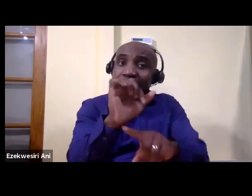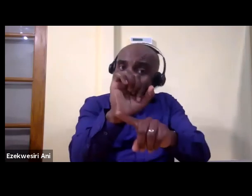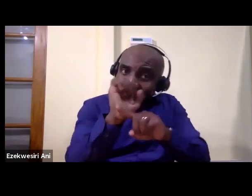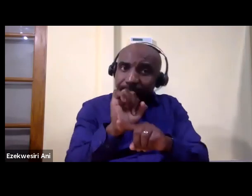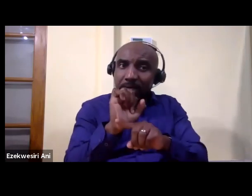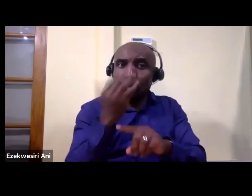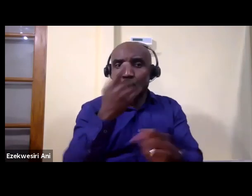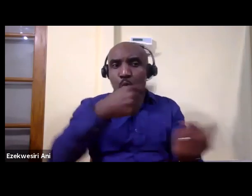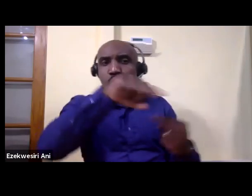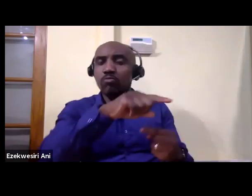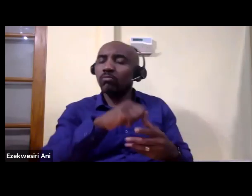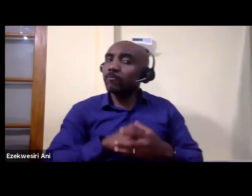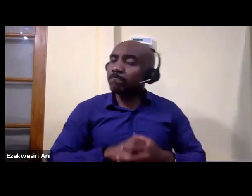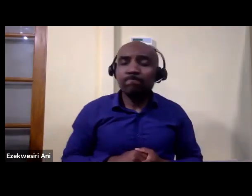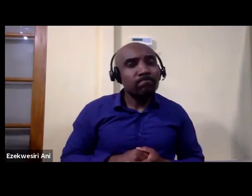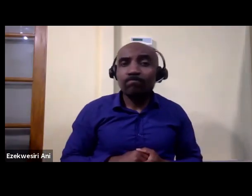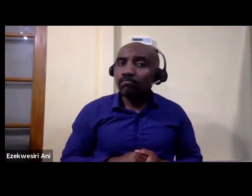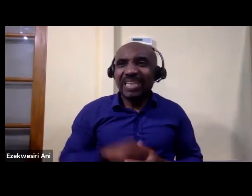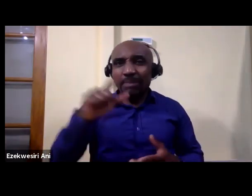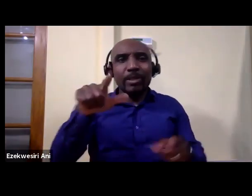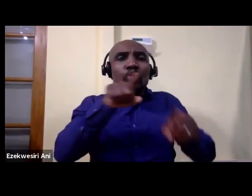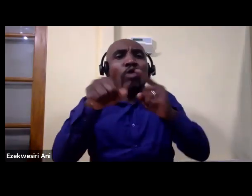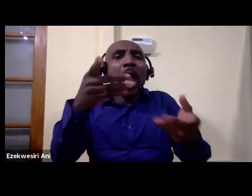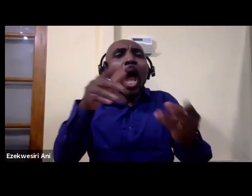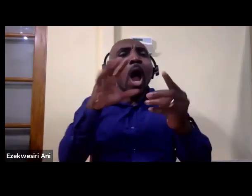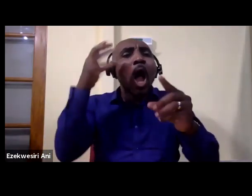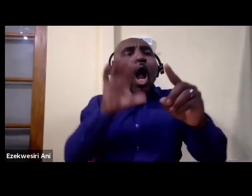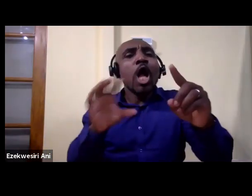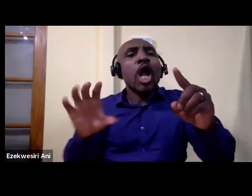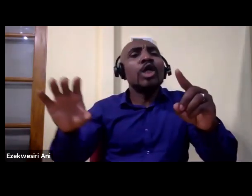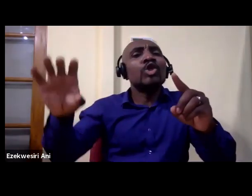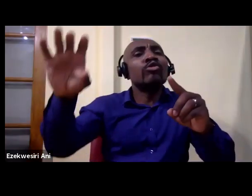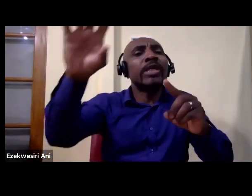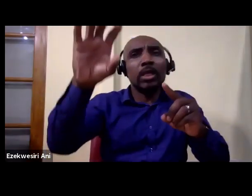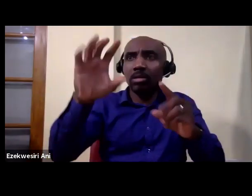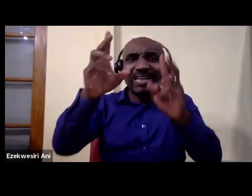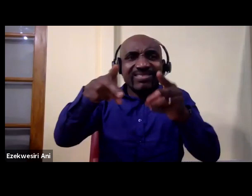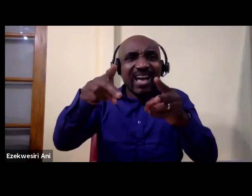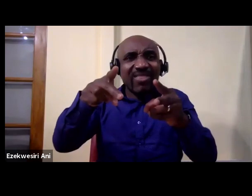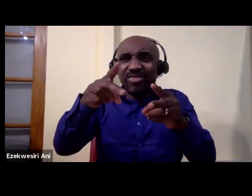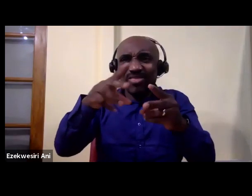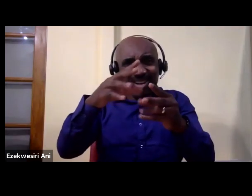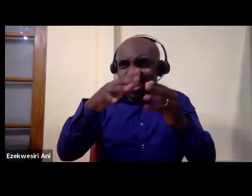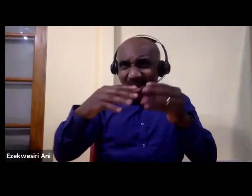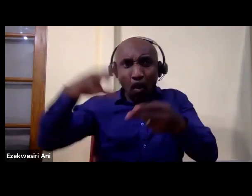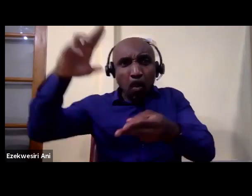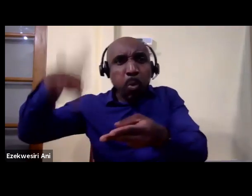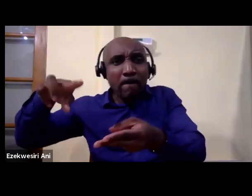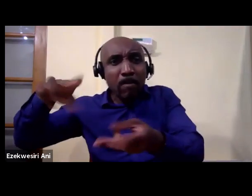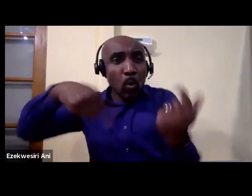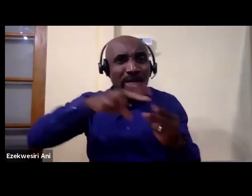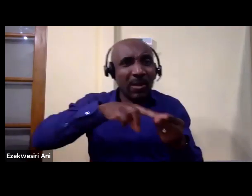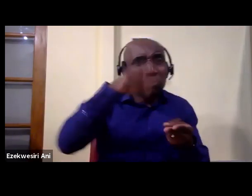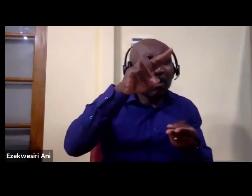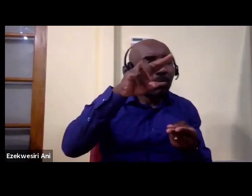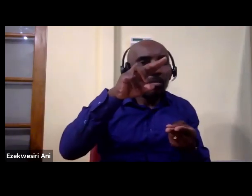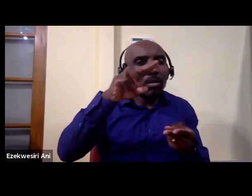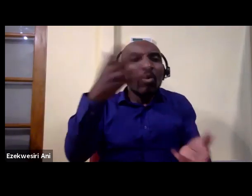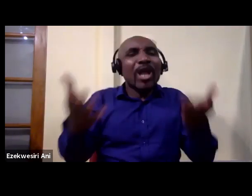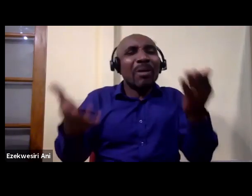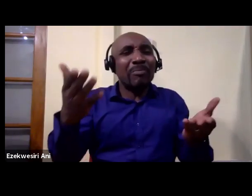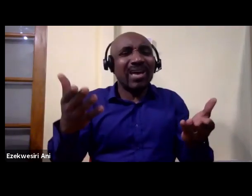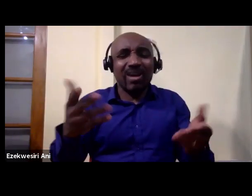We have to call out these bogus comparisons to countries which have a far lower death rate than we have. And we're going to have to,